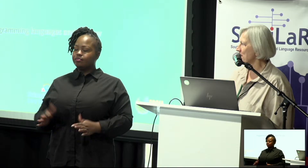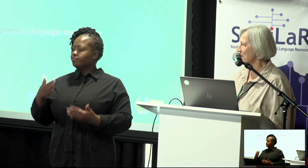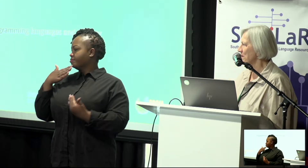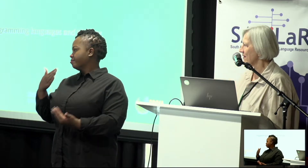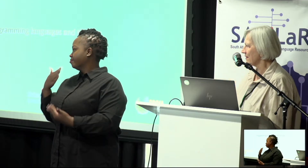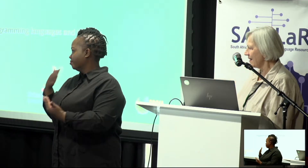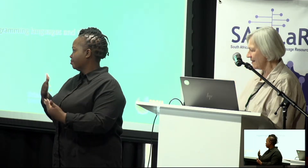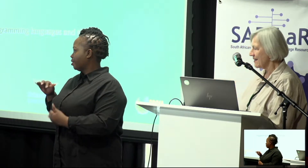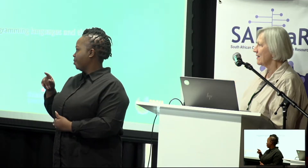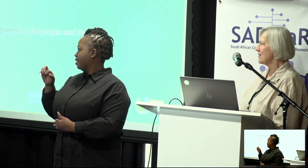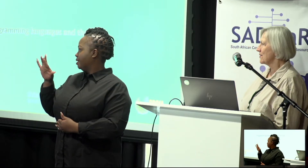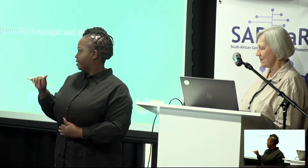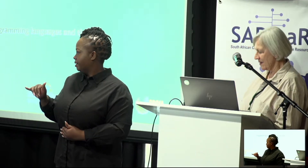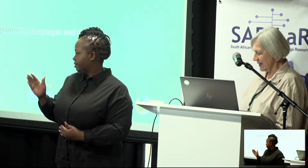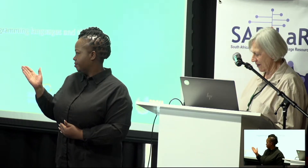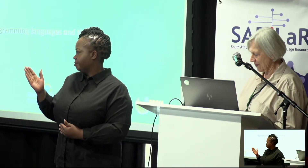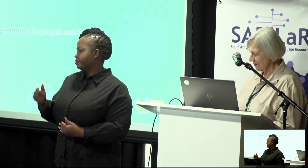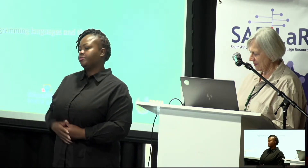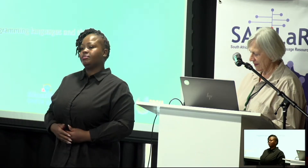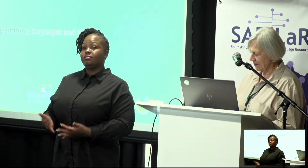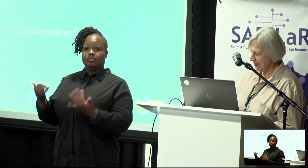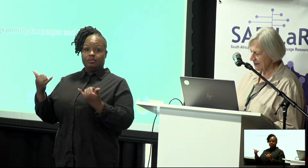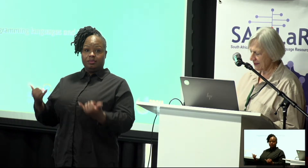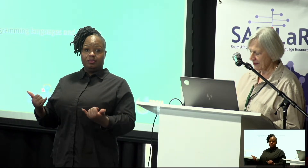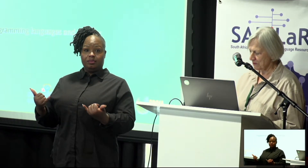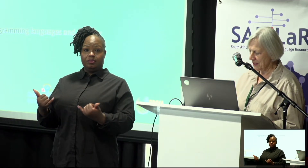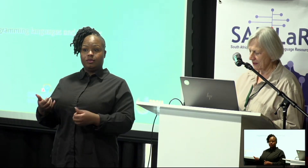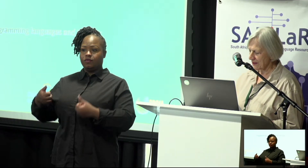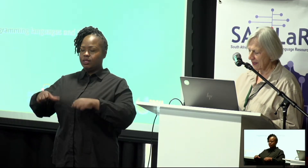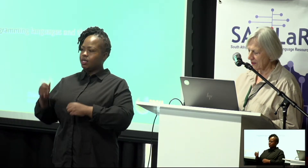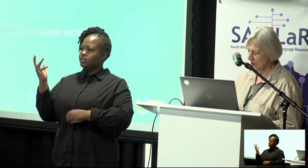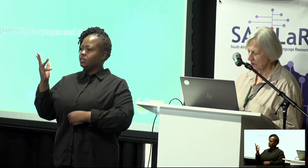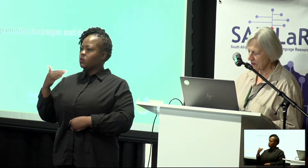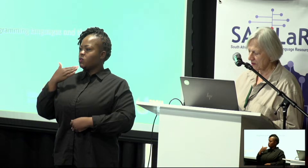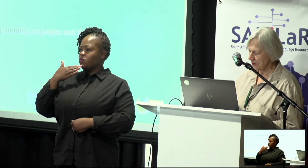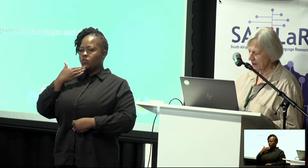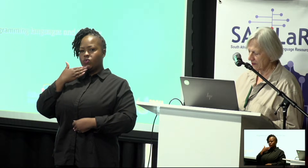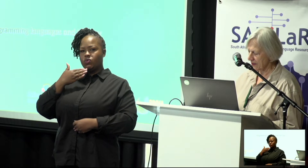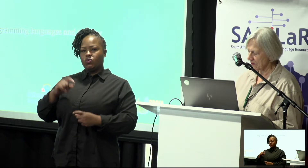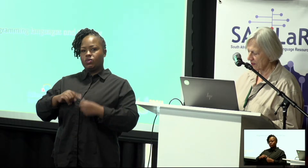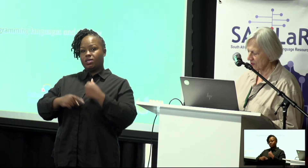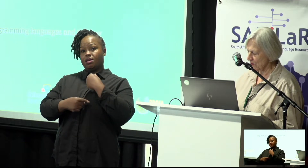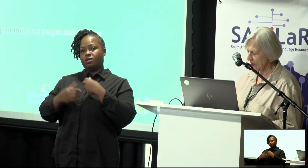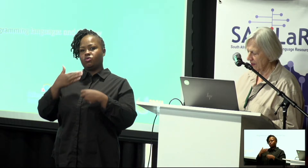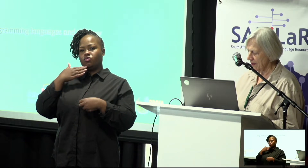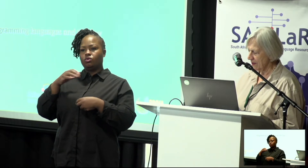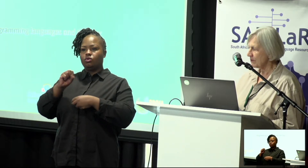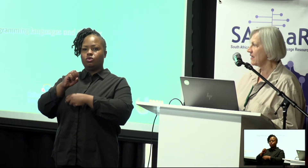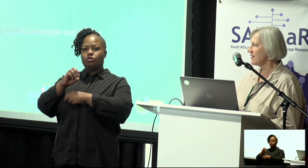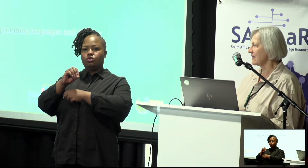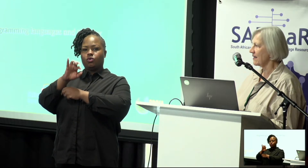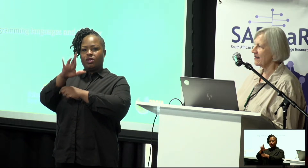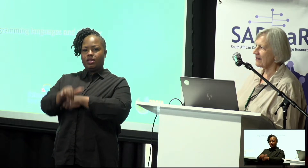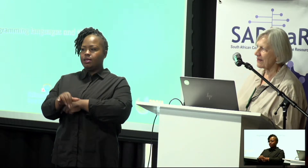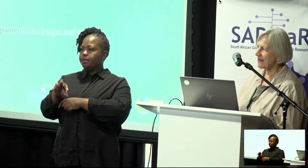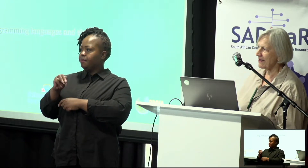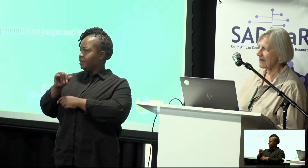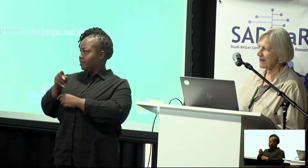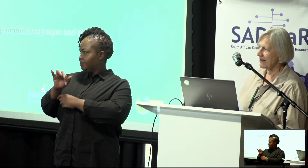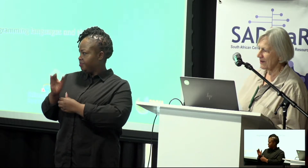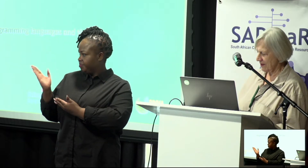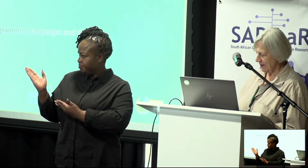Thank you very much, Biandri. So now, our next speaker, second last speaker, is Mr. Soli Nisi.